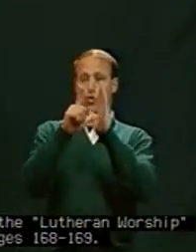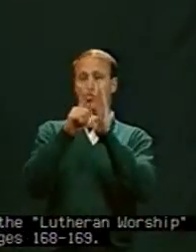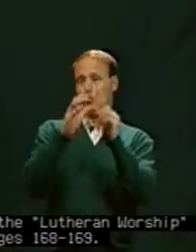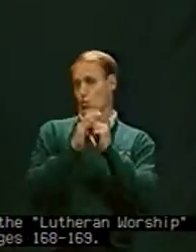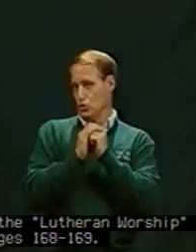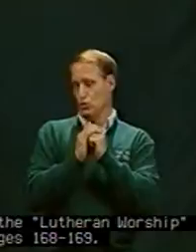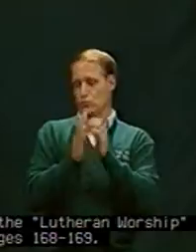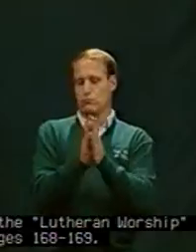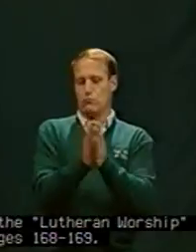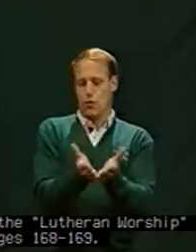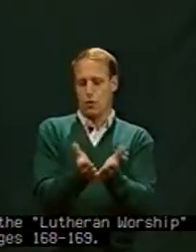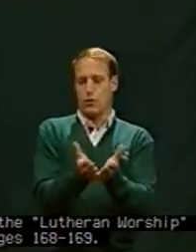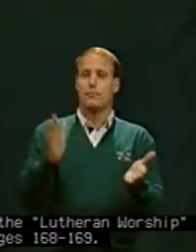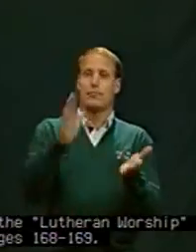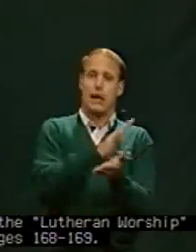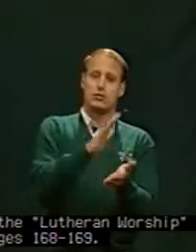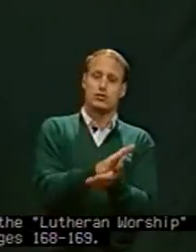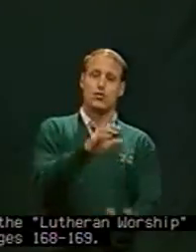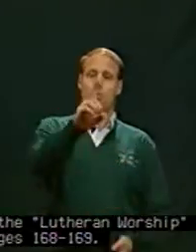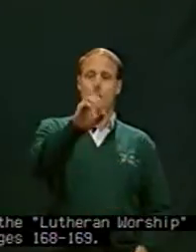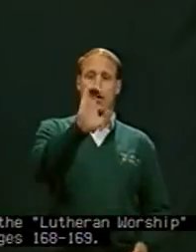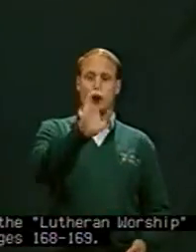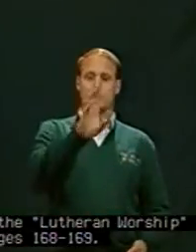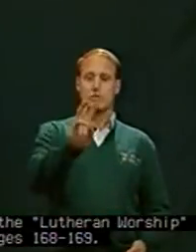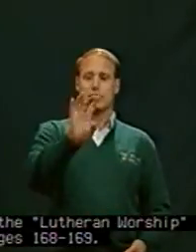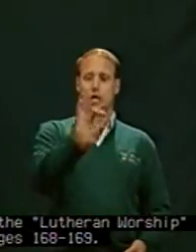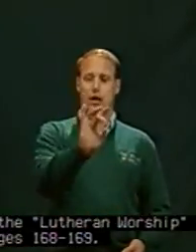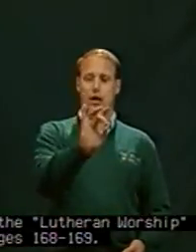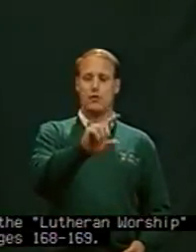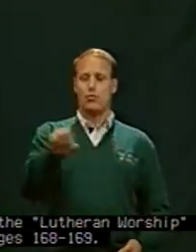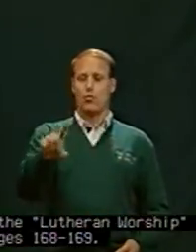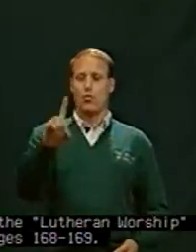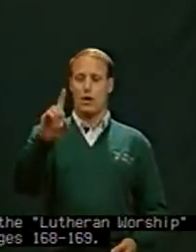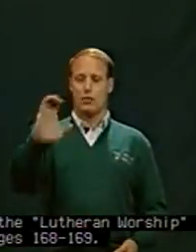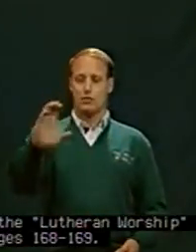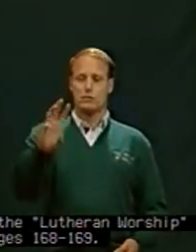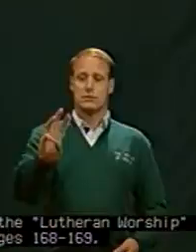the Lutheran worship pages 168 and 169.